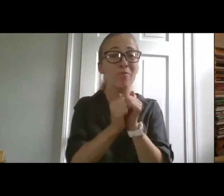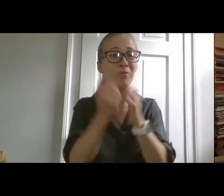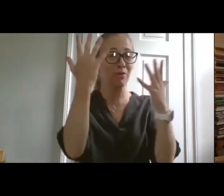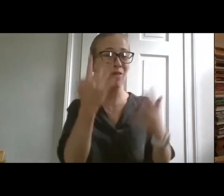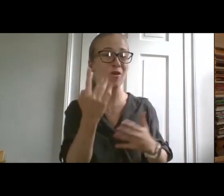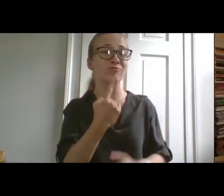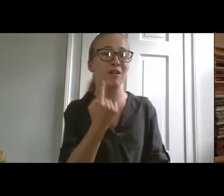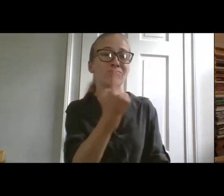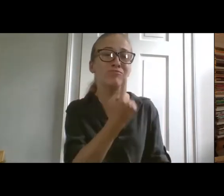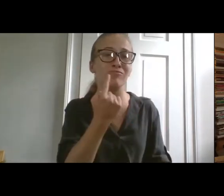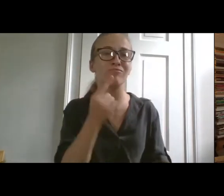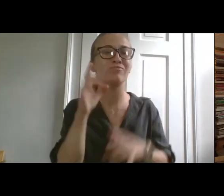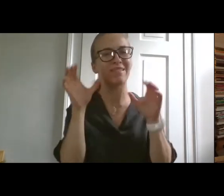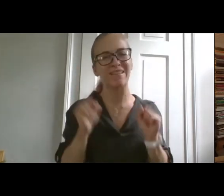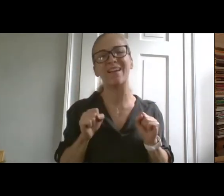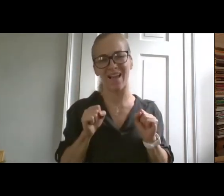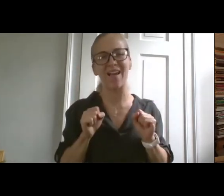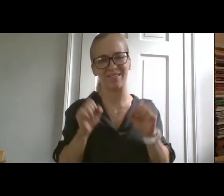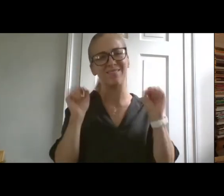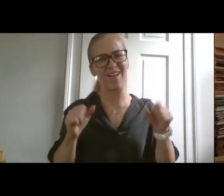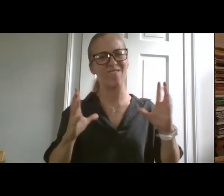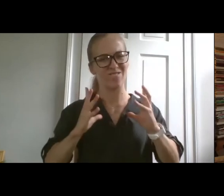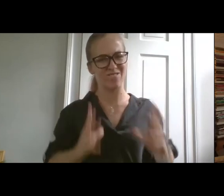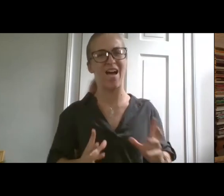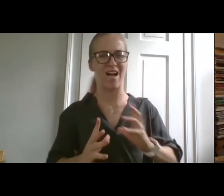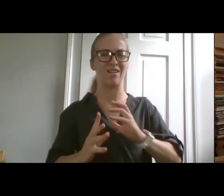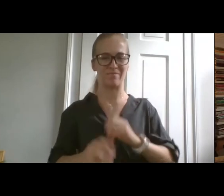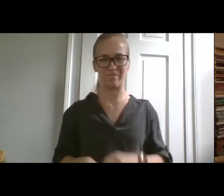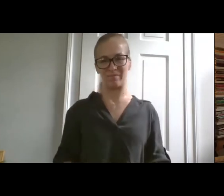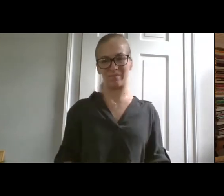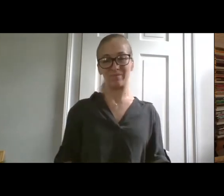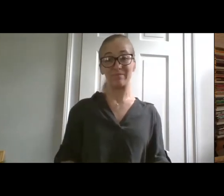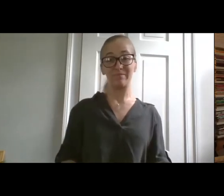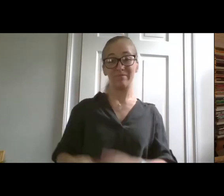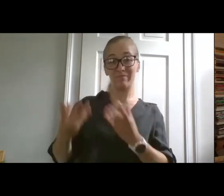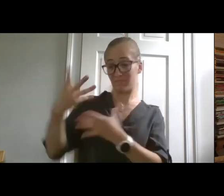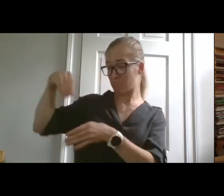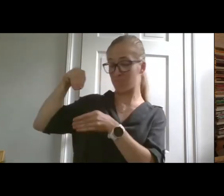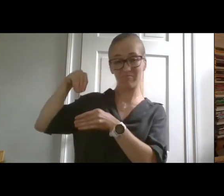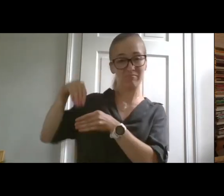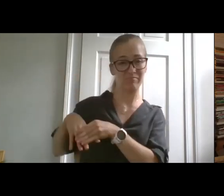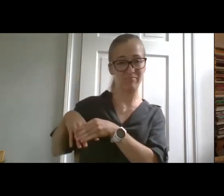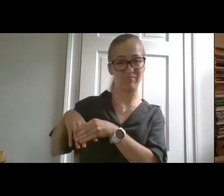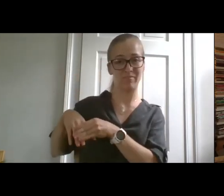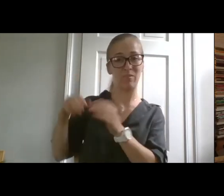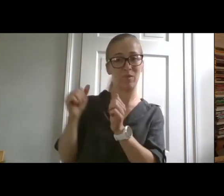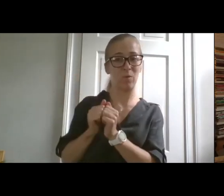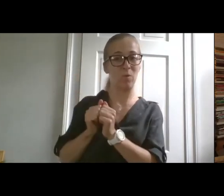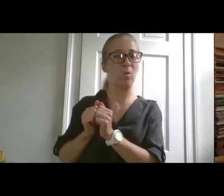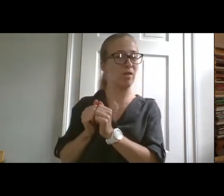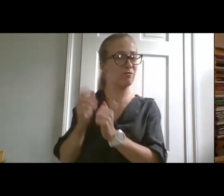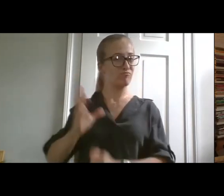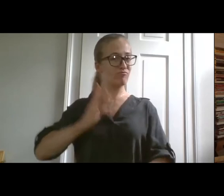lipstick, she can get away with crimes. She drops the missalette into her handbag with all the finesse of